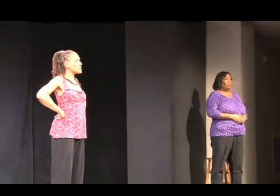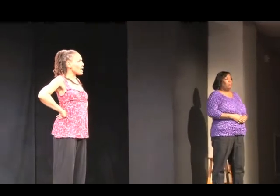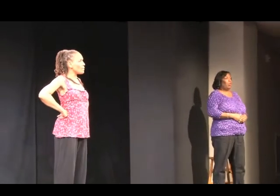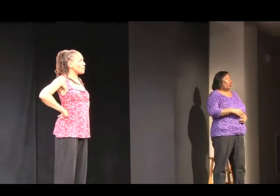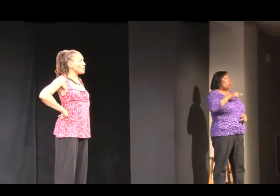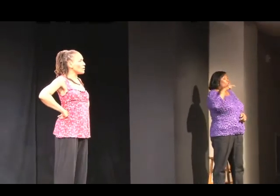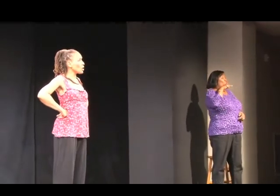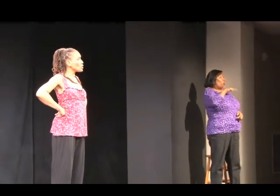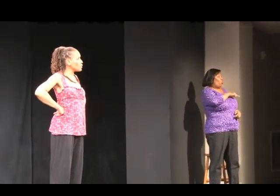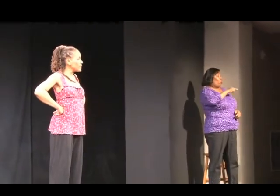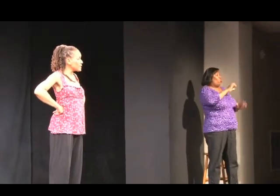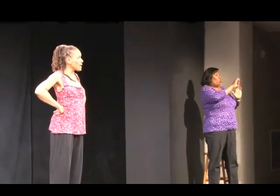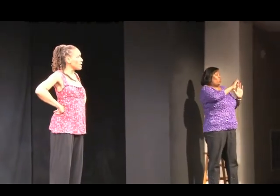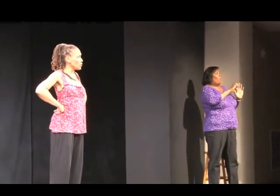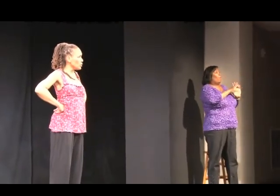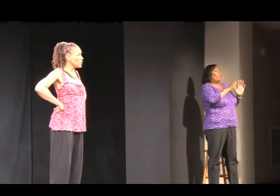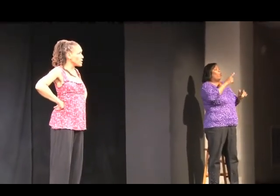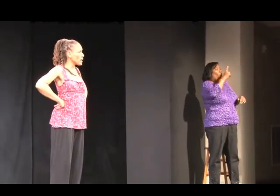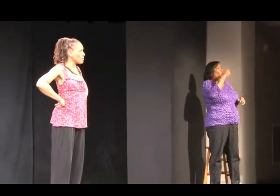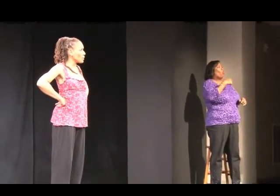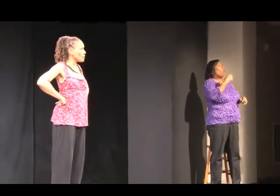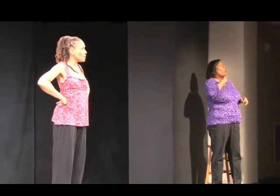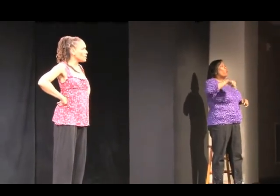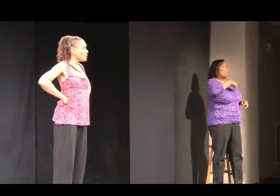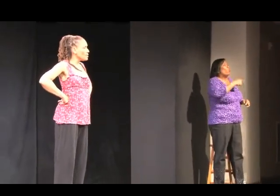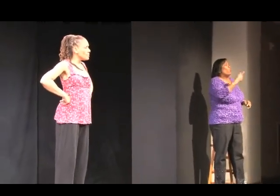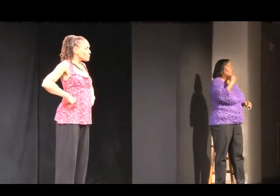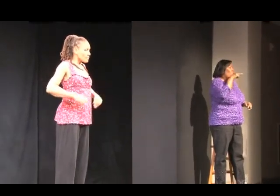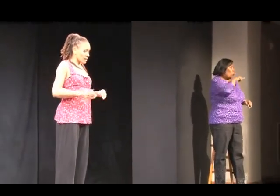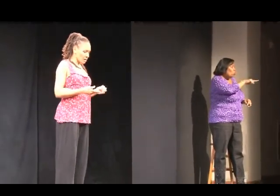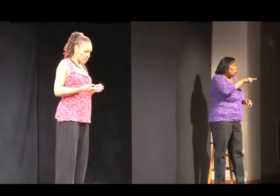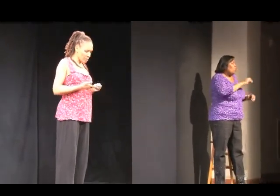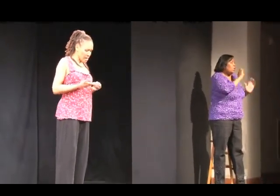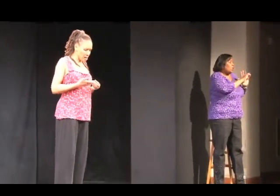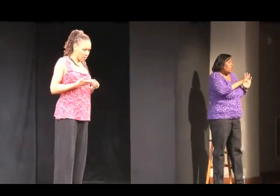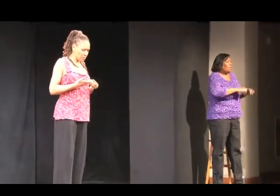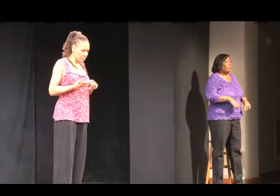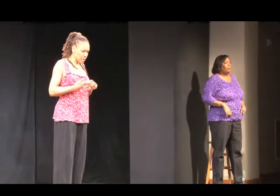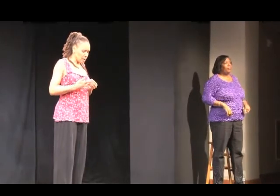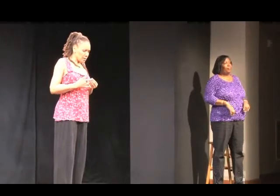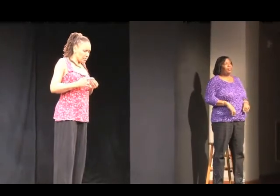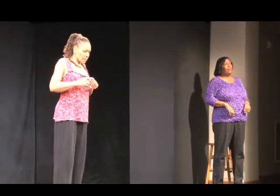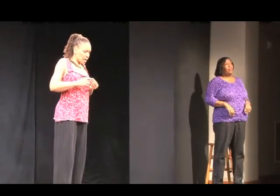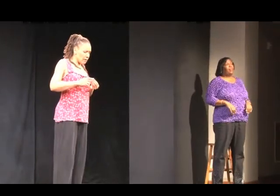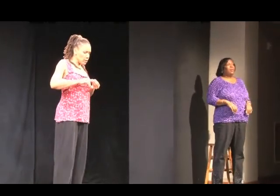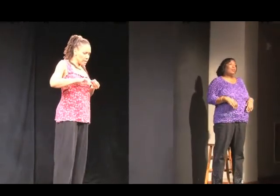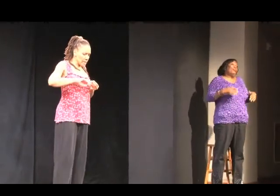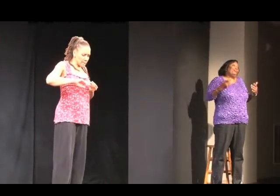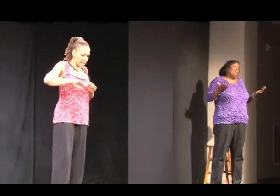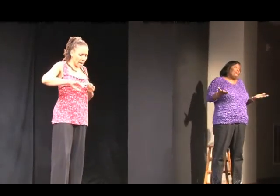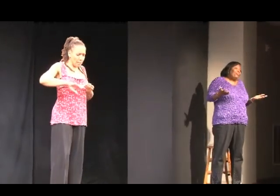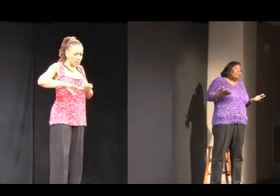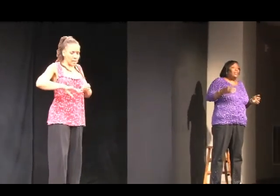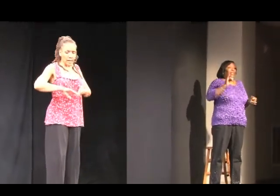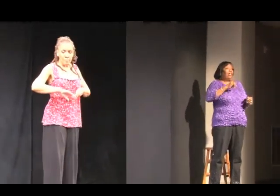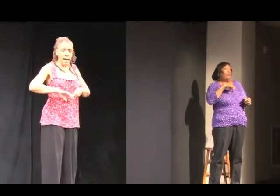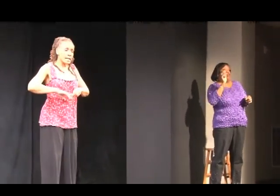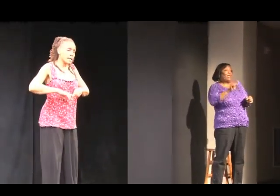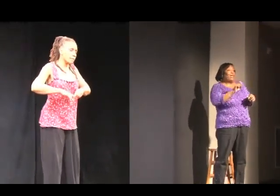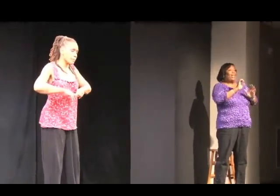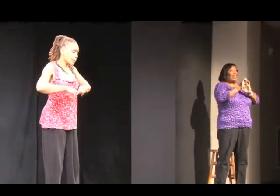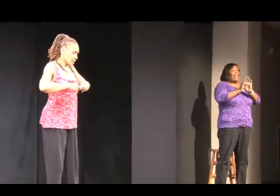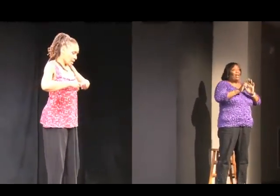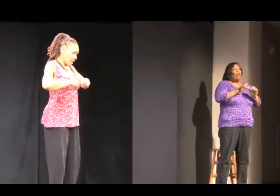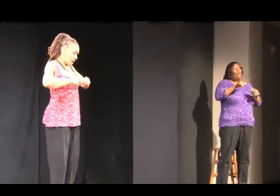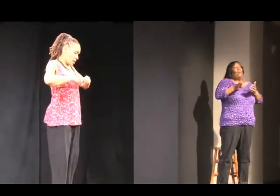You the sample because we say you the sample. Well, if you need a sample to get